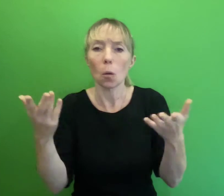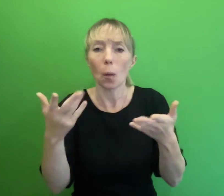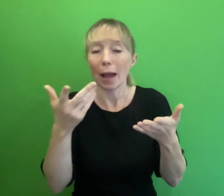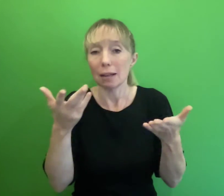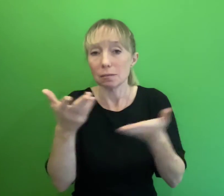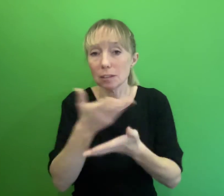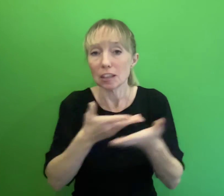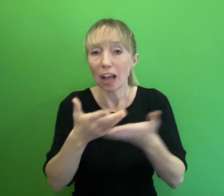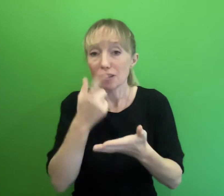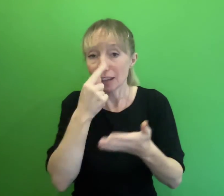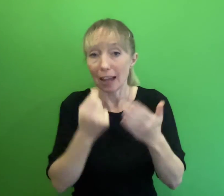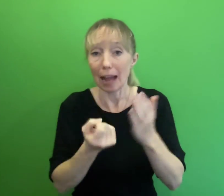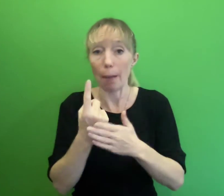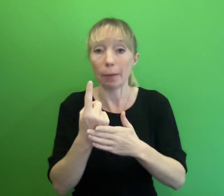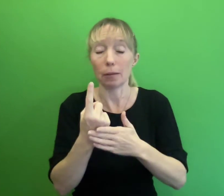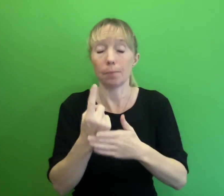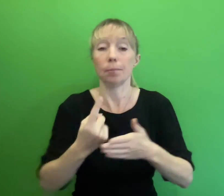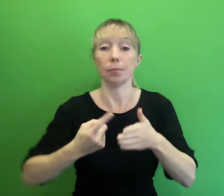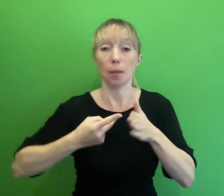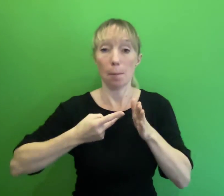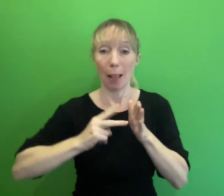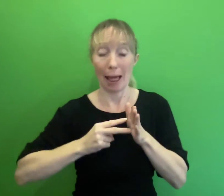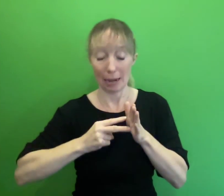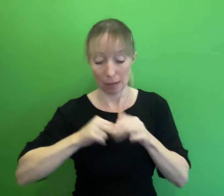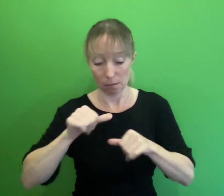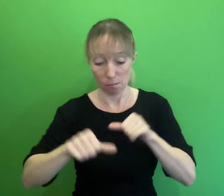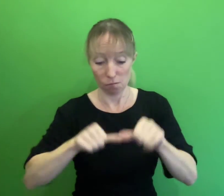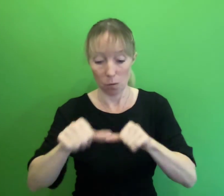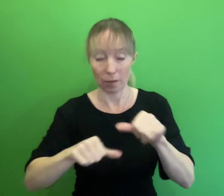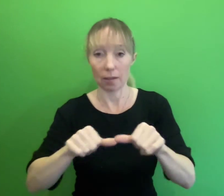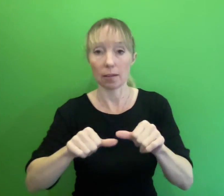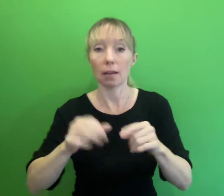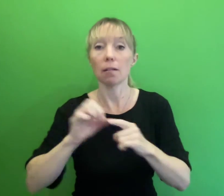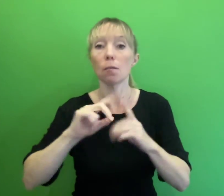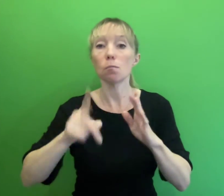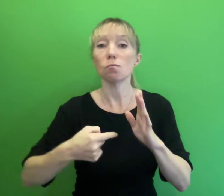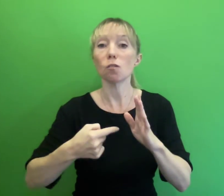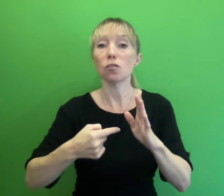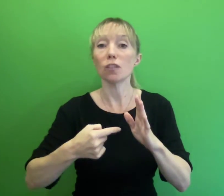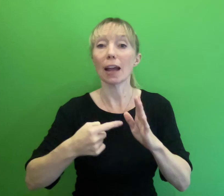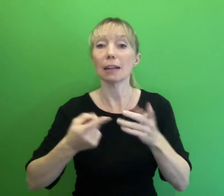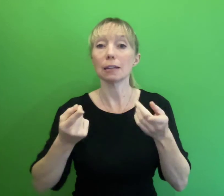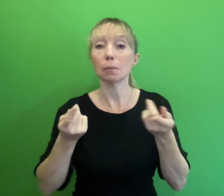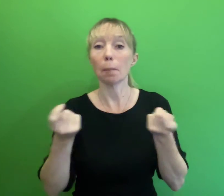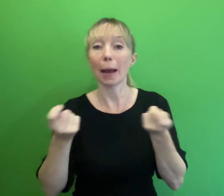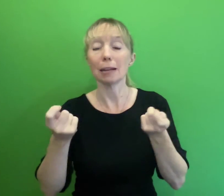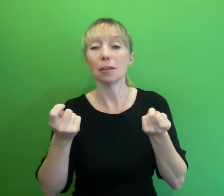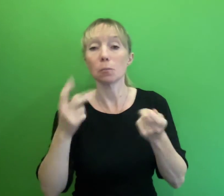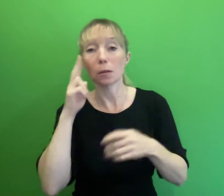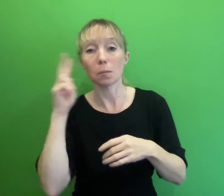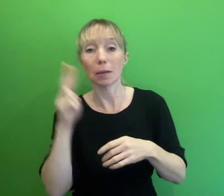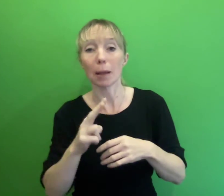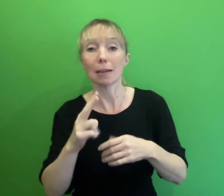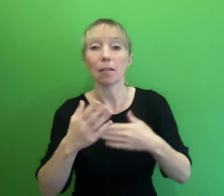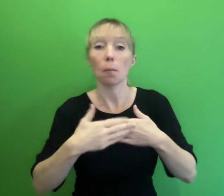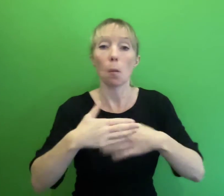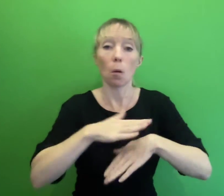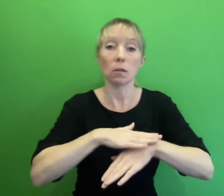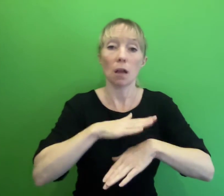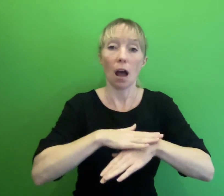Planning and processes. From a project management perspective, more time needed to be given both in how